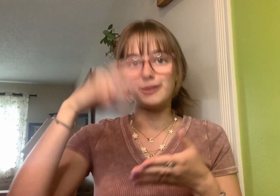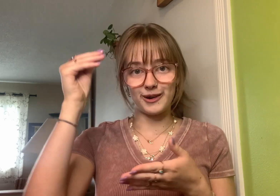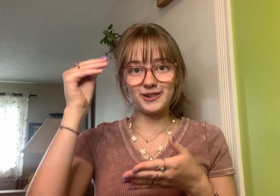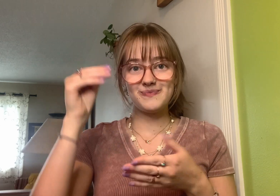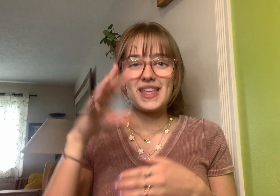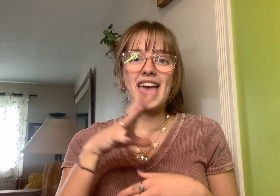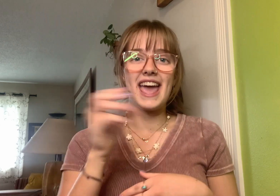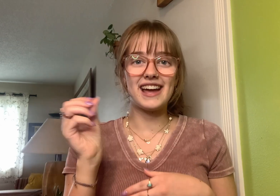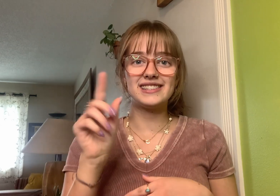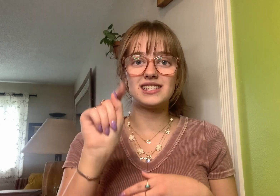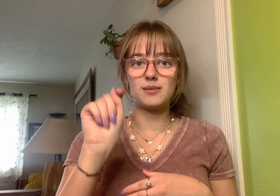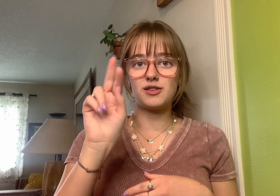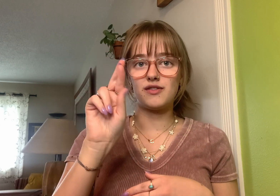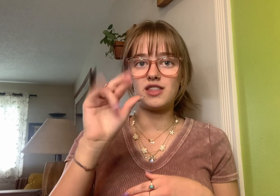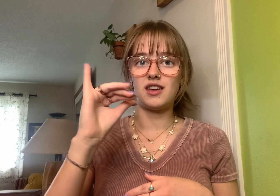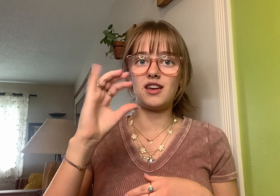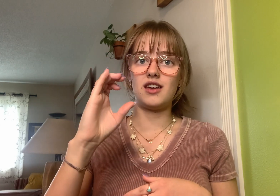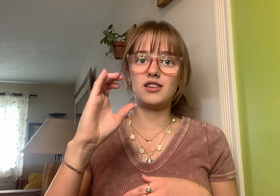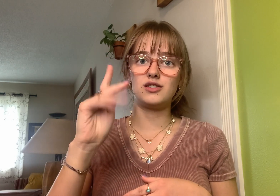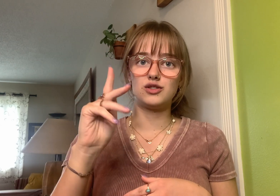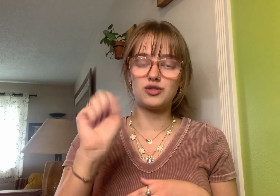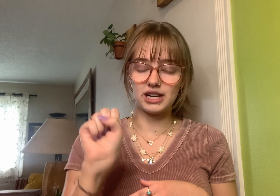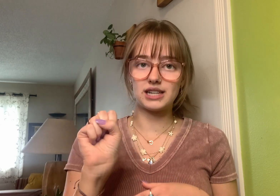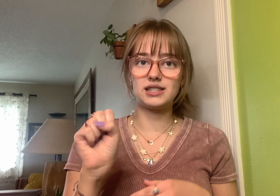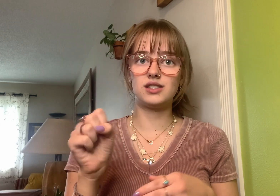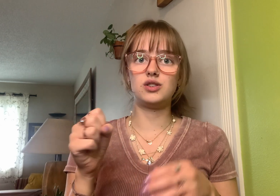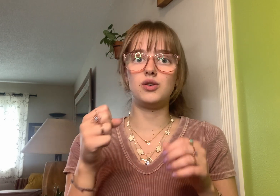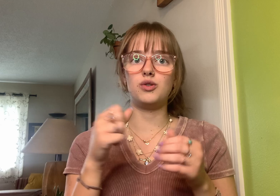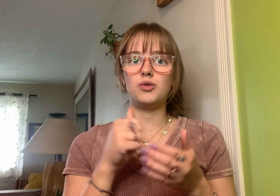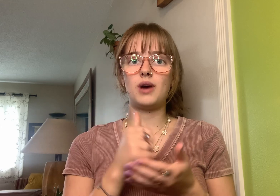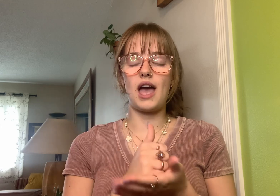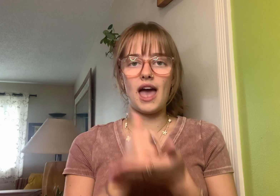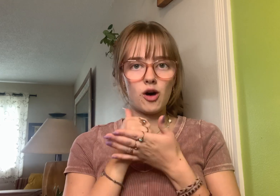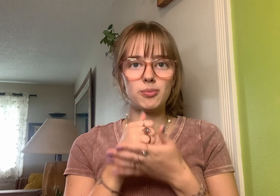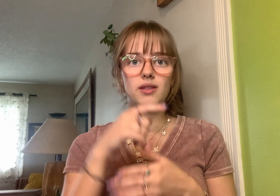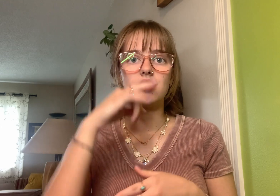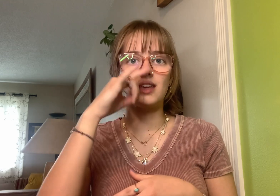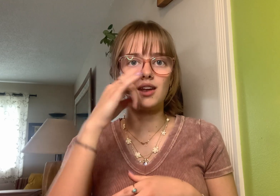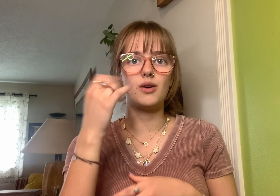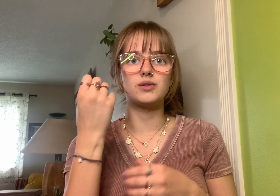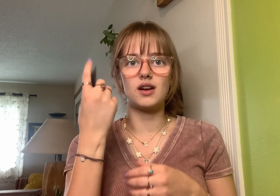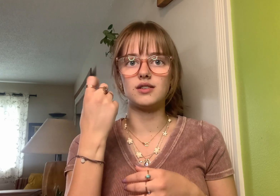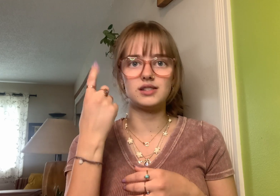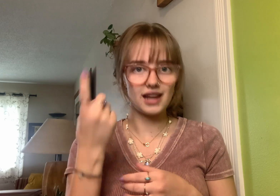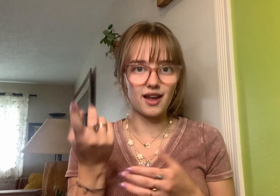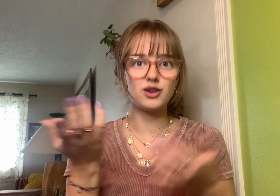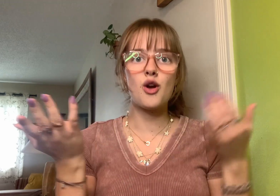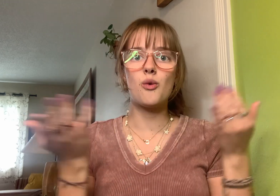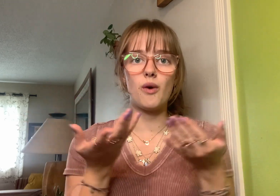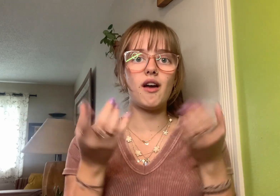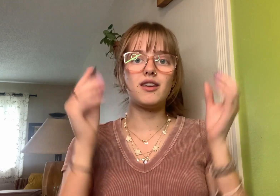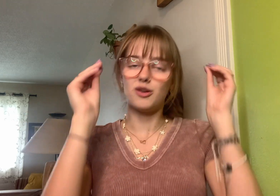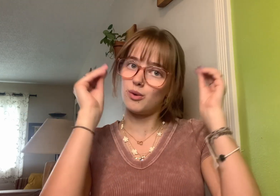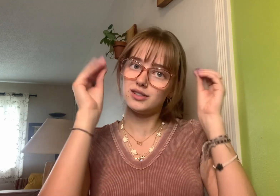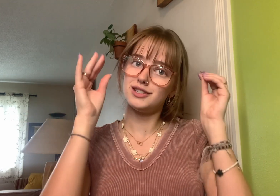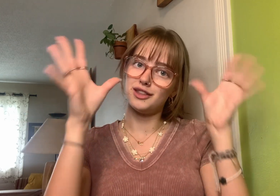learn, and some of the tricks to help the kiddos understand what you are teaching them.